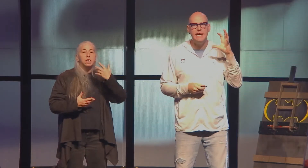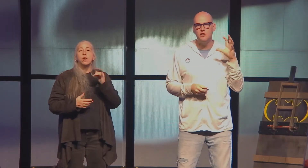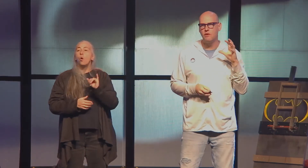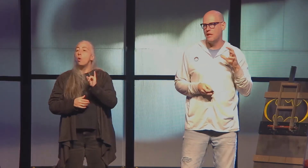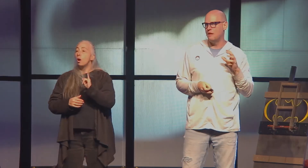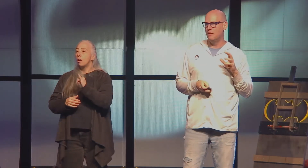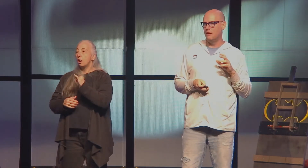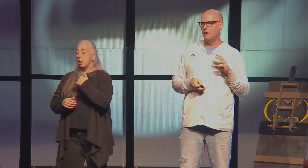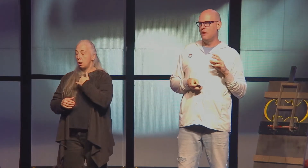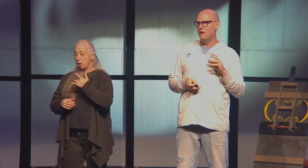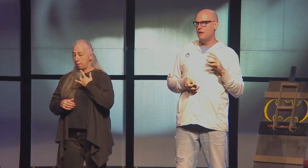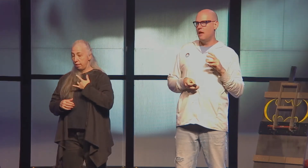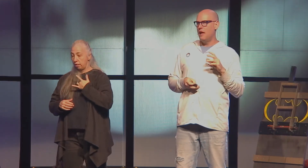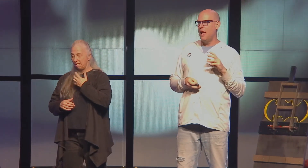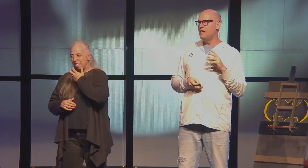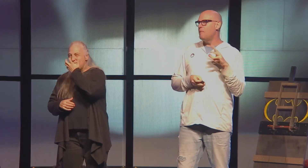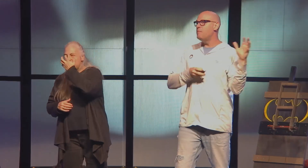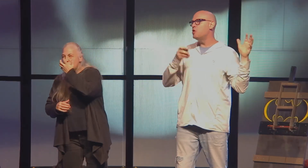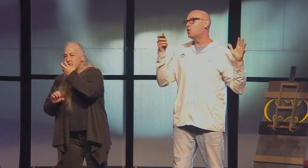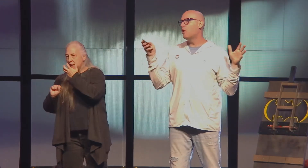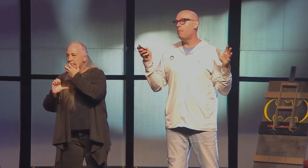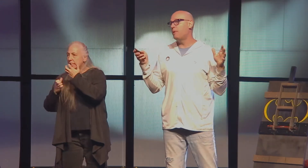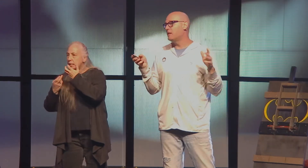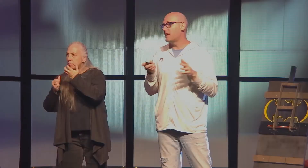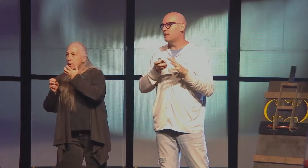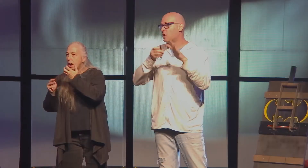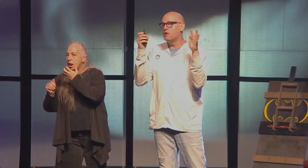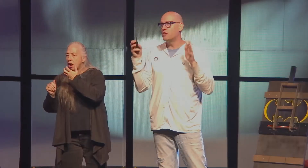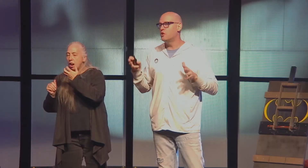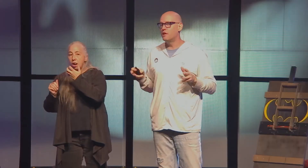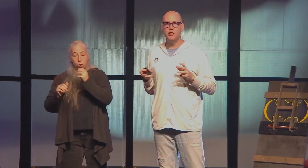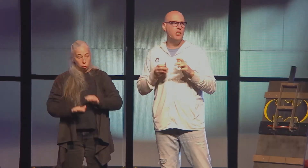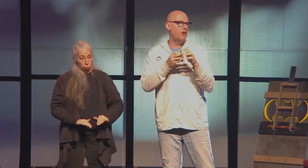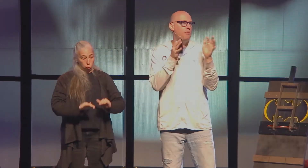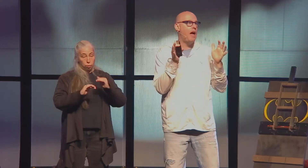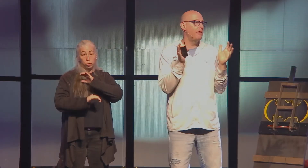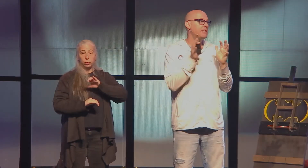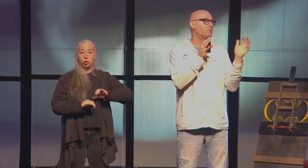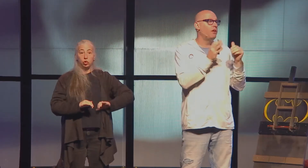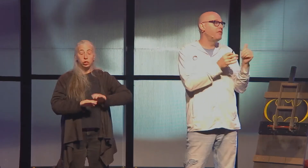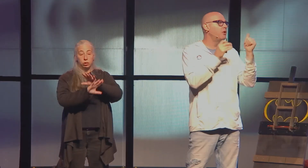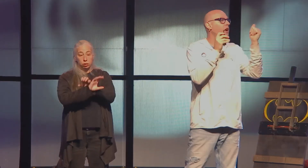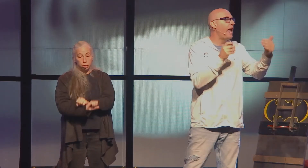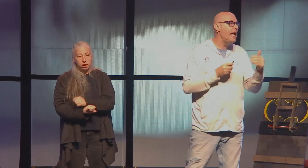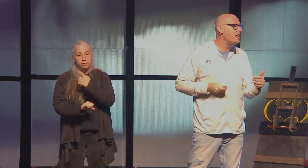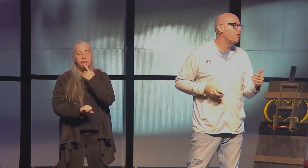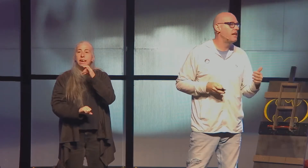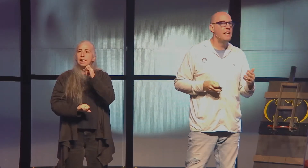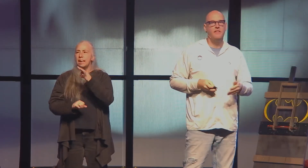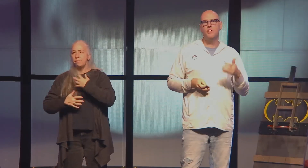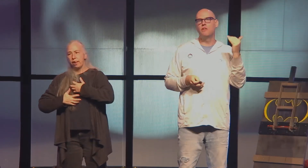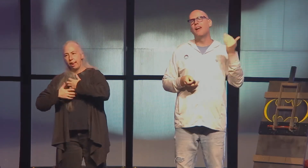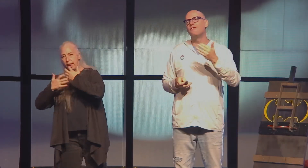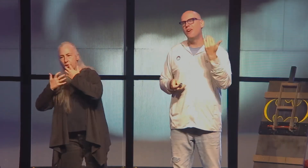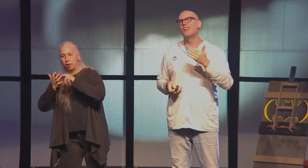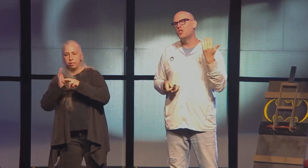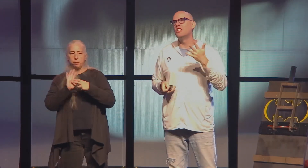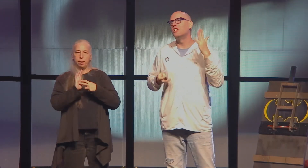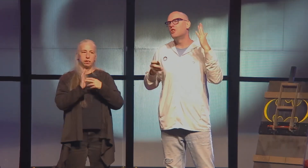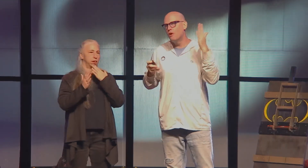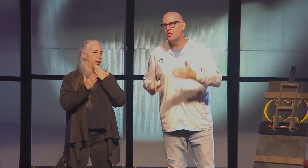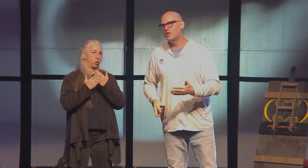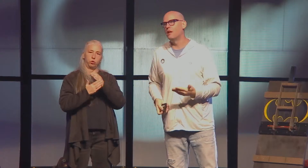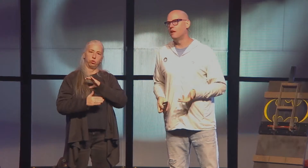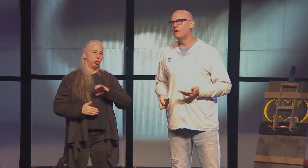feel angry. And then maybe you grew up in like a Christian tradition or a pattern that says, well, if you are angry, then you're not a very